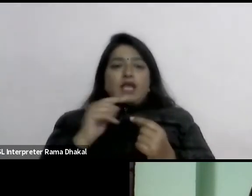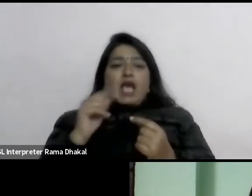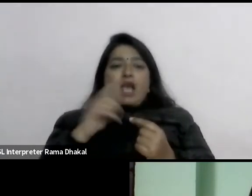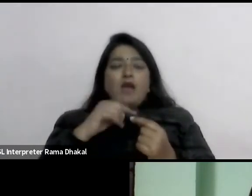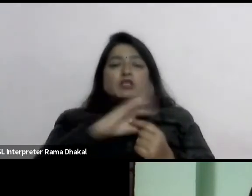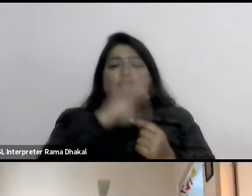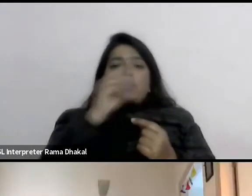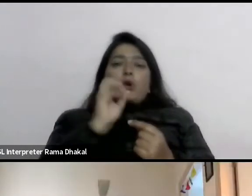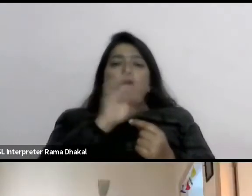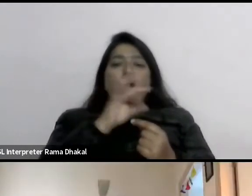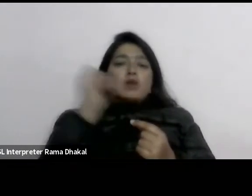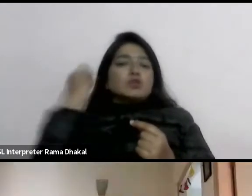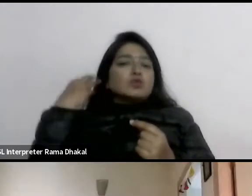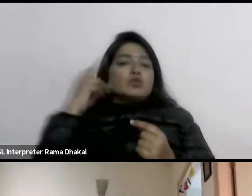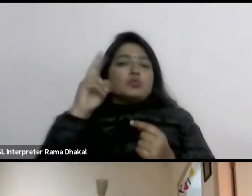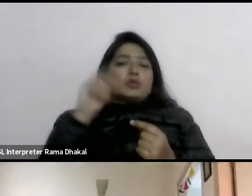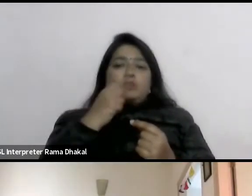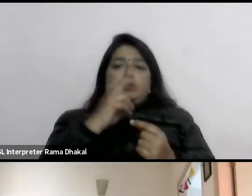Thank you, Pooja.